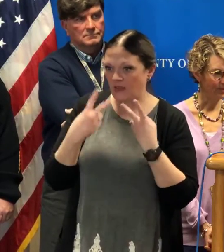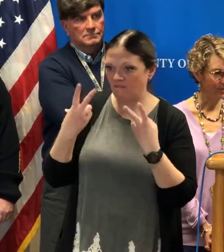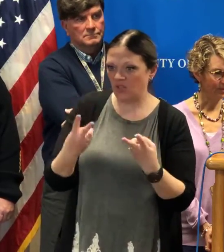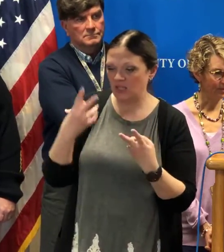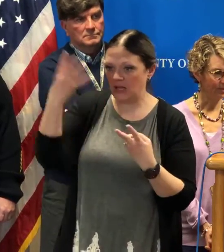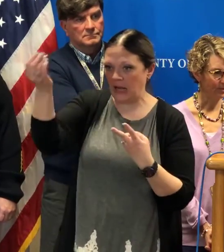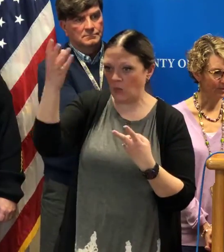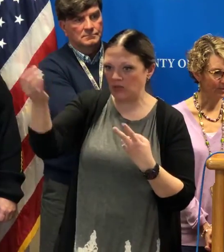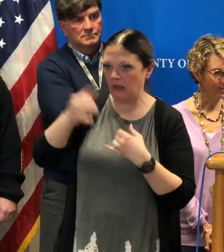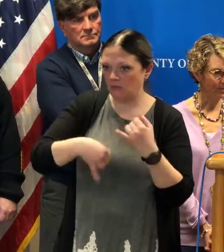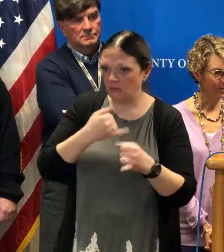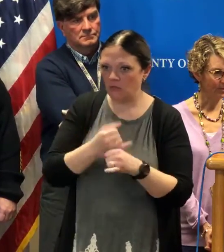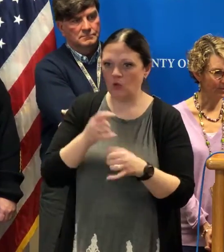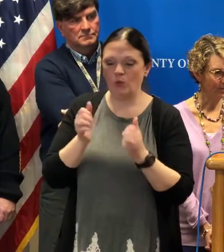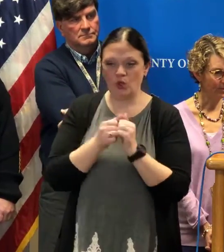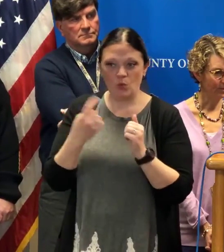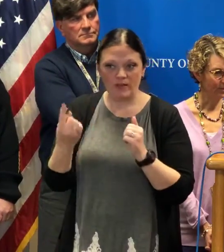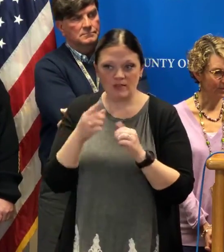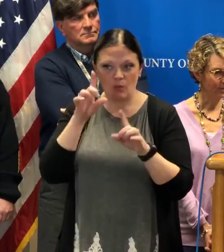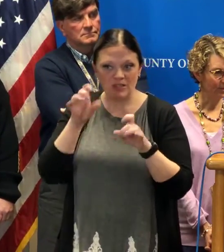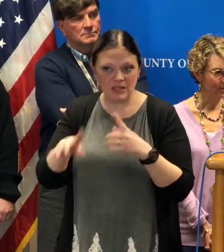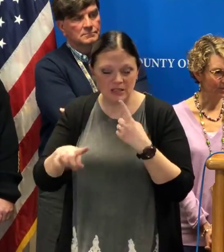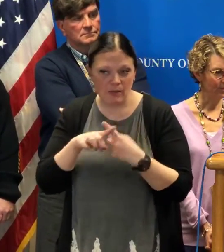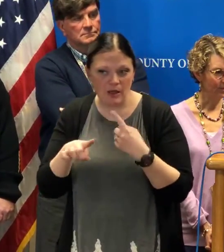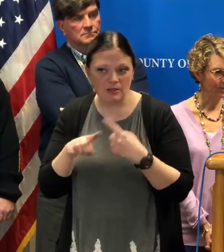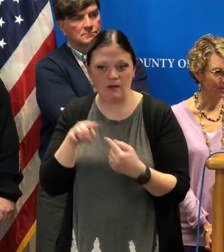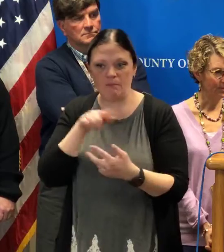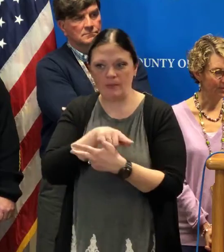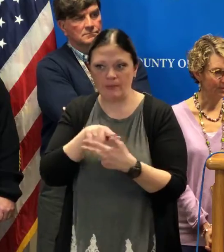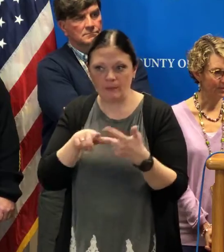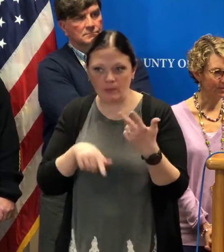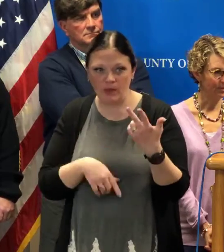area outside? Were you with someone who has tested positive?